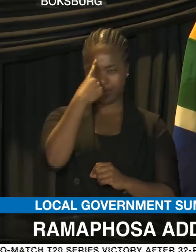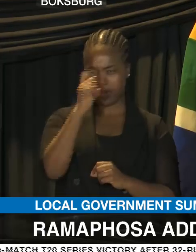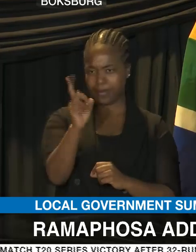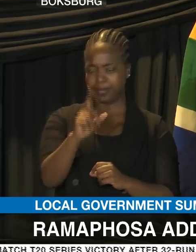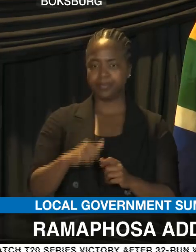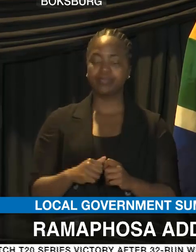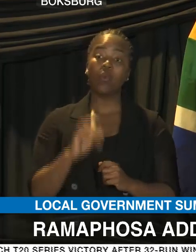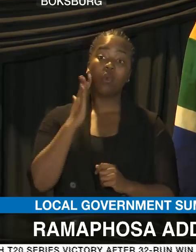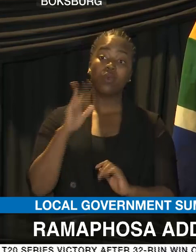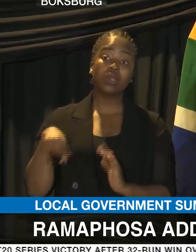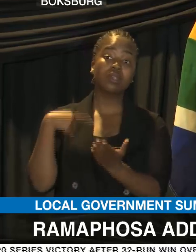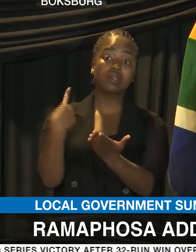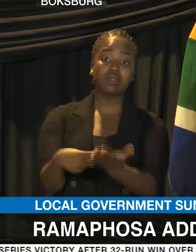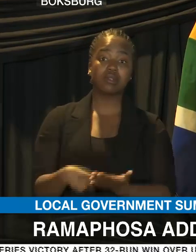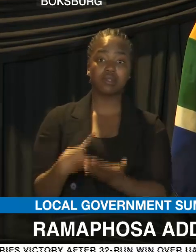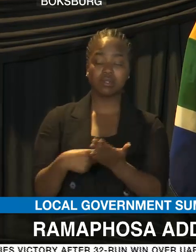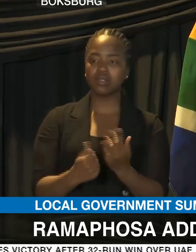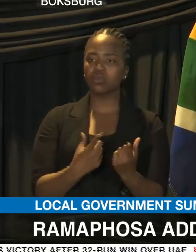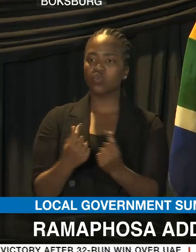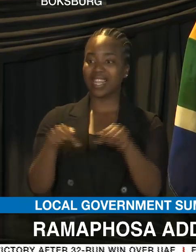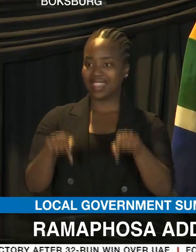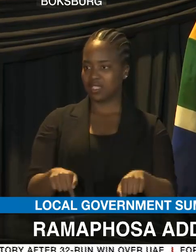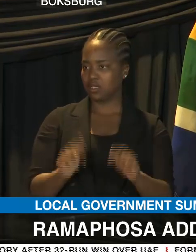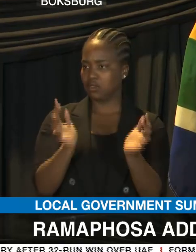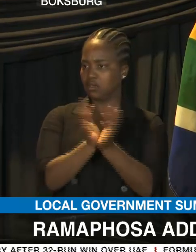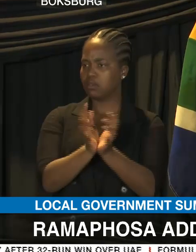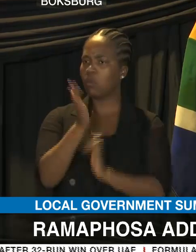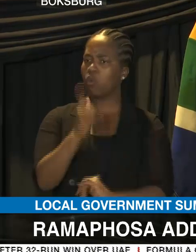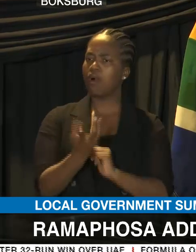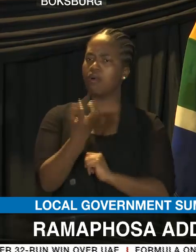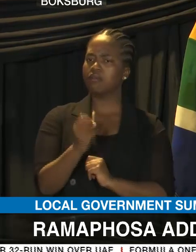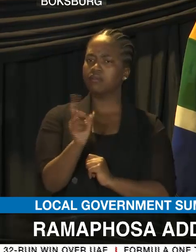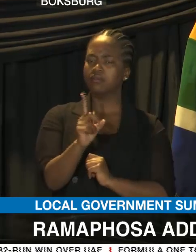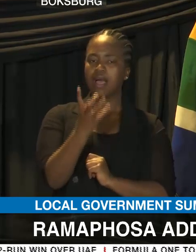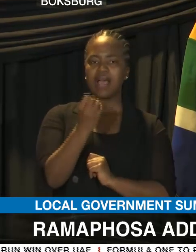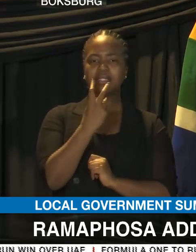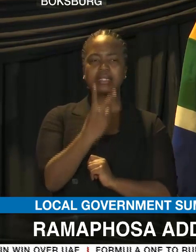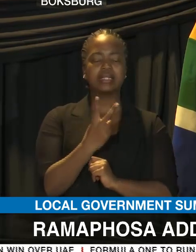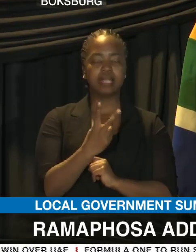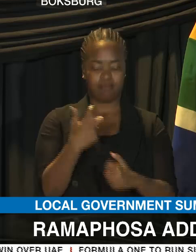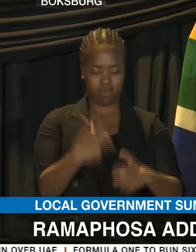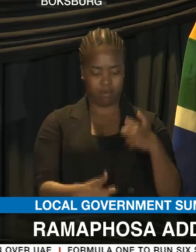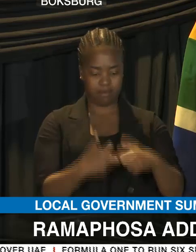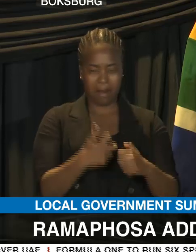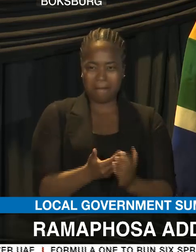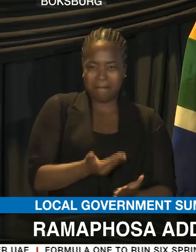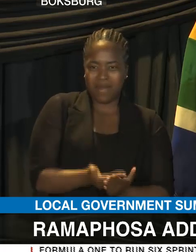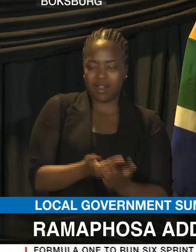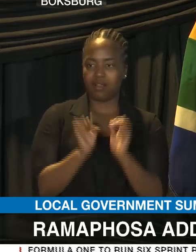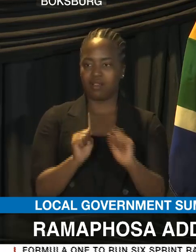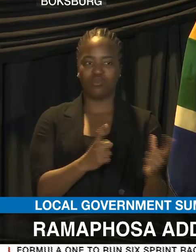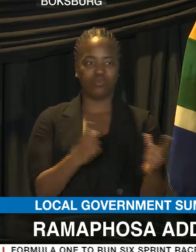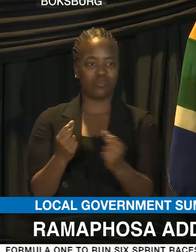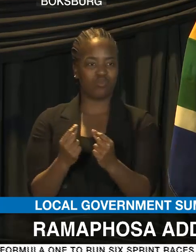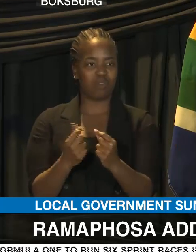that in discussing them, this summit is going to be looking at practical solutions, how